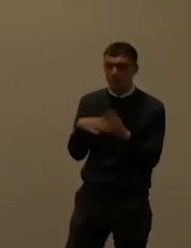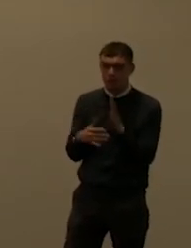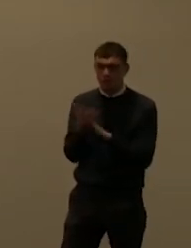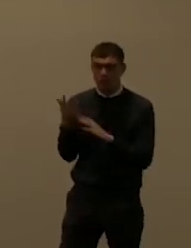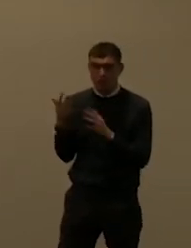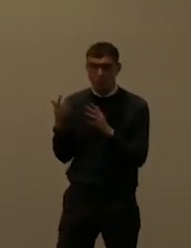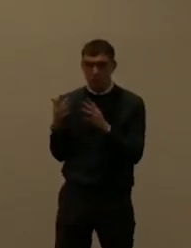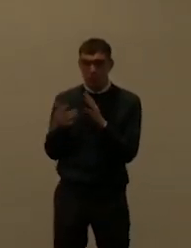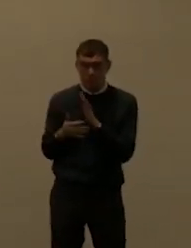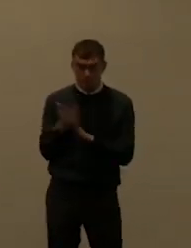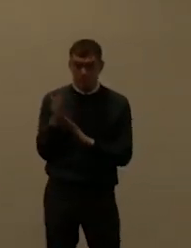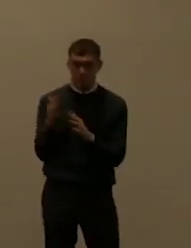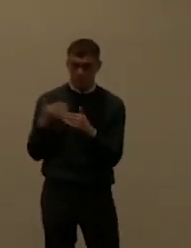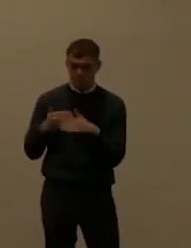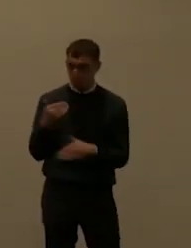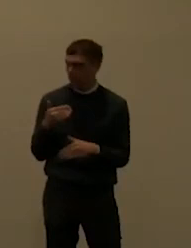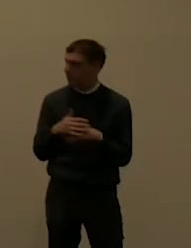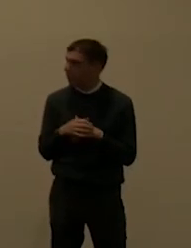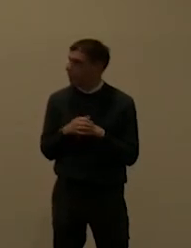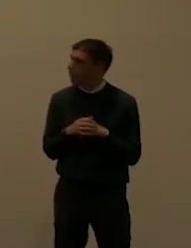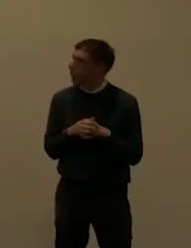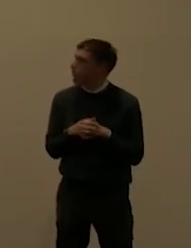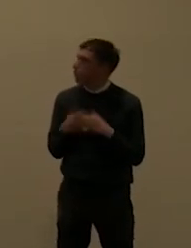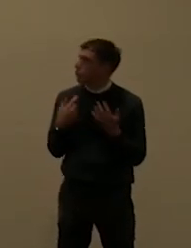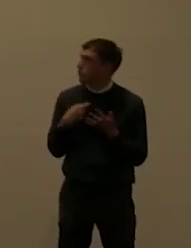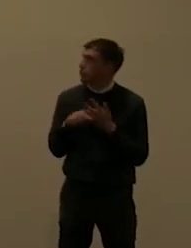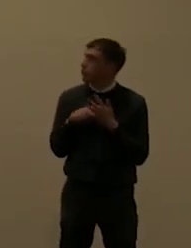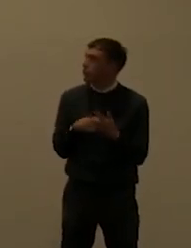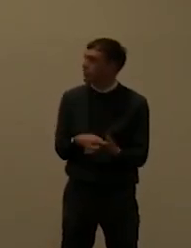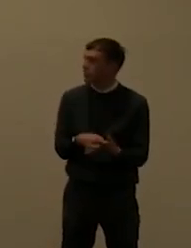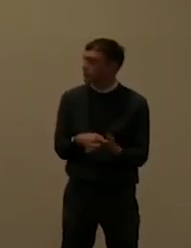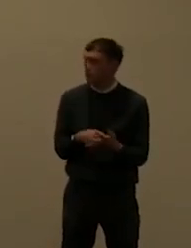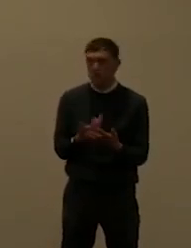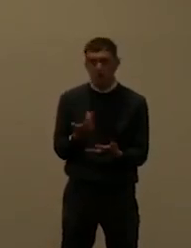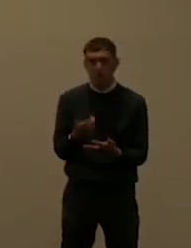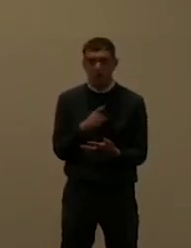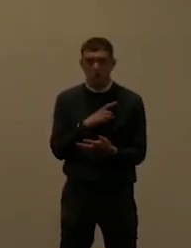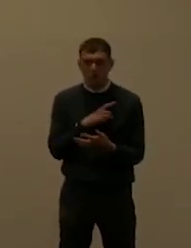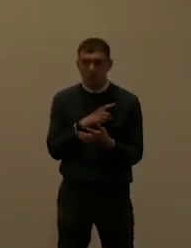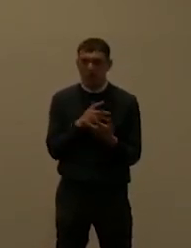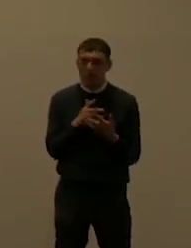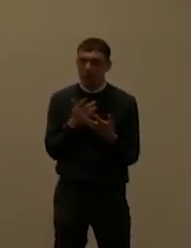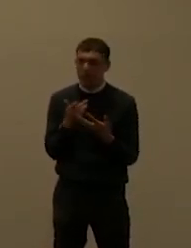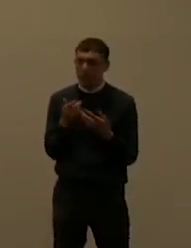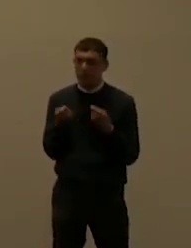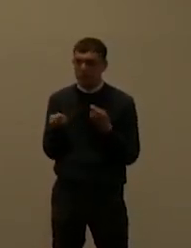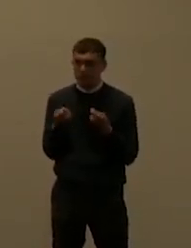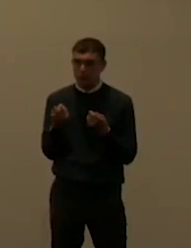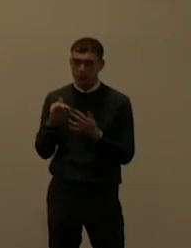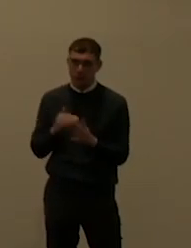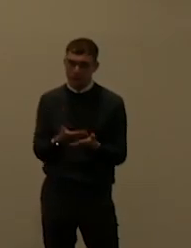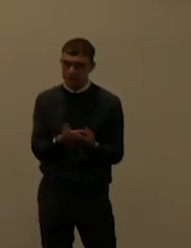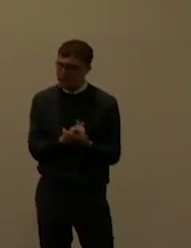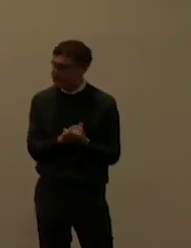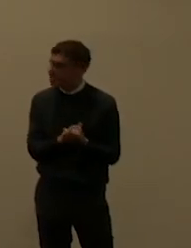want. So that's it. My recommendation once more, why not manage service? In